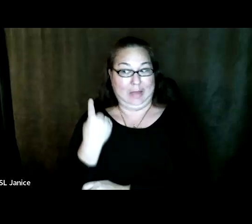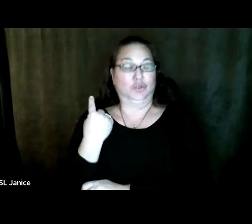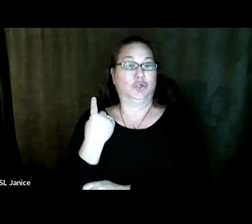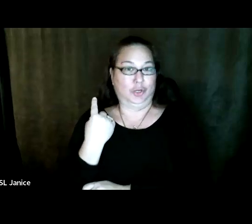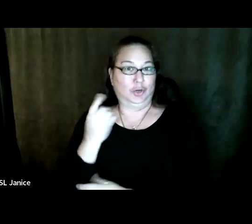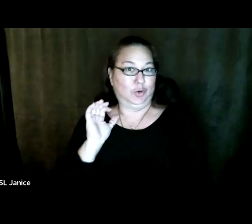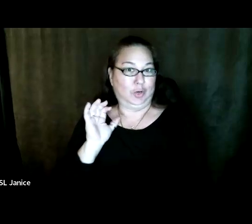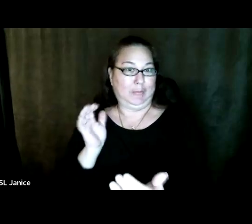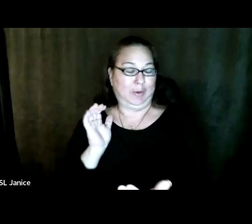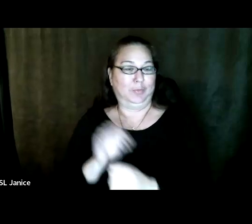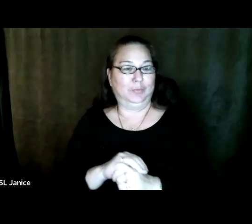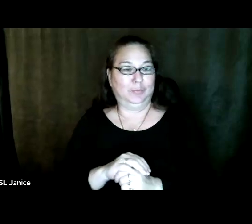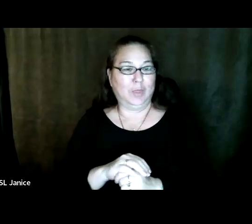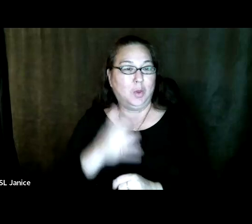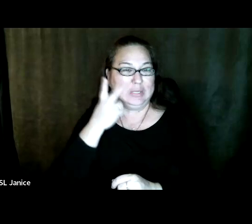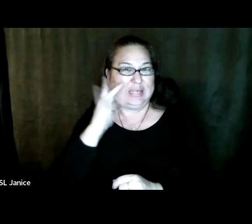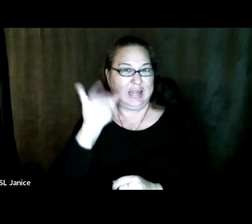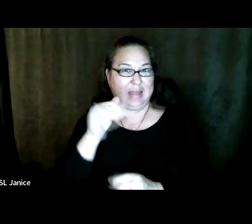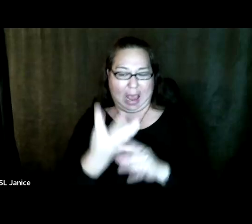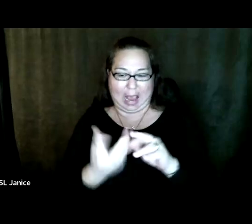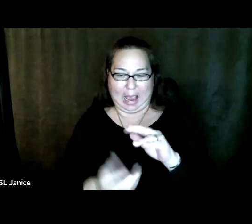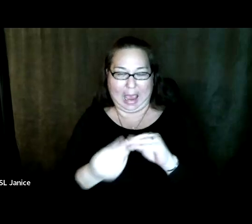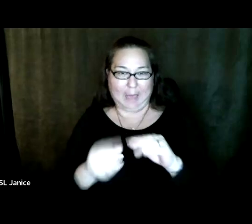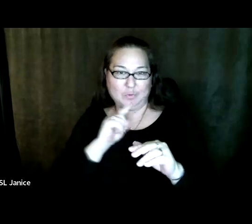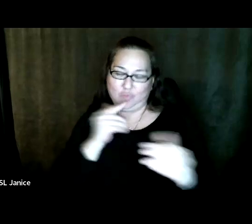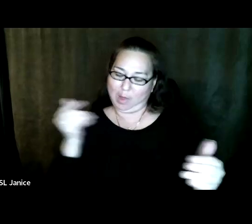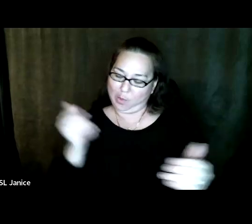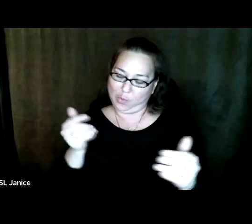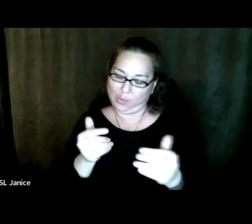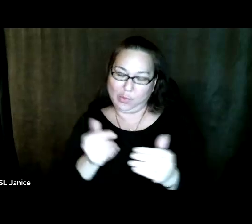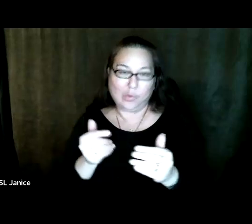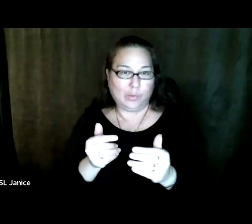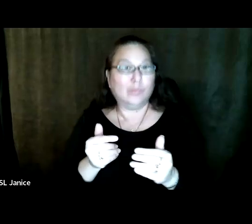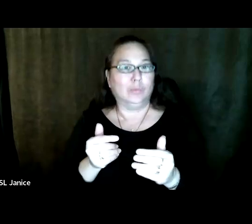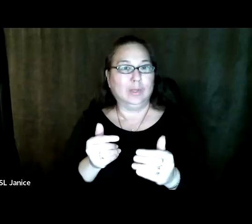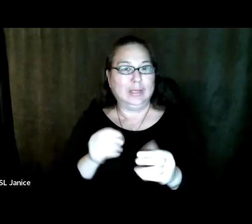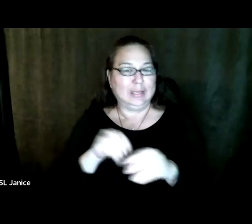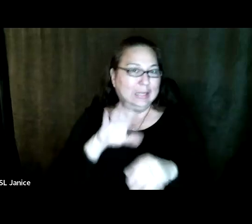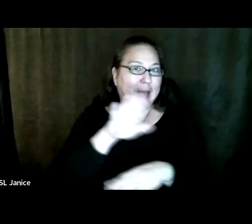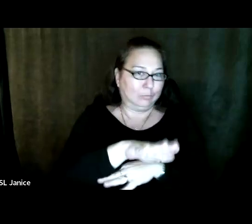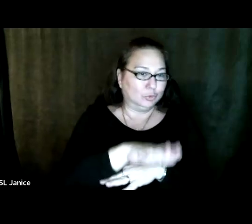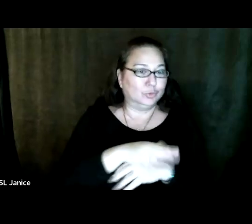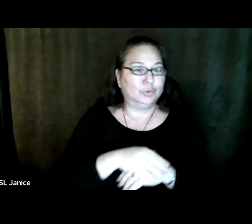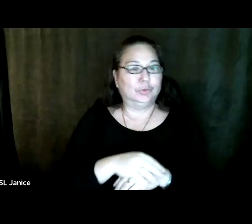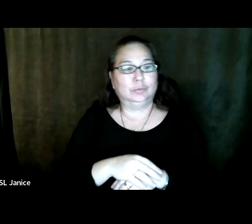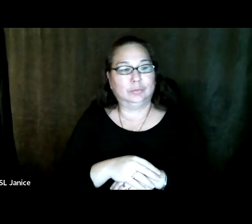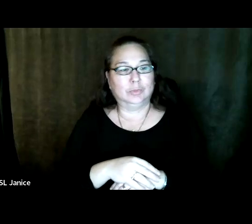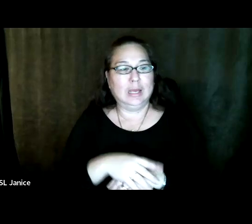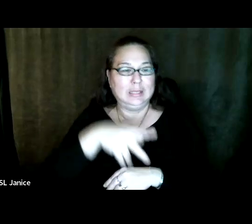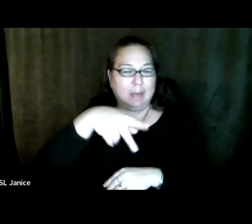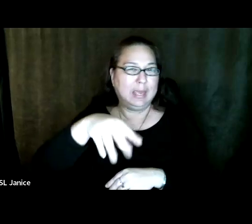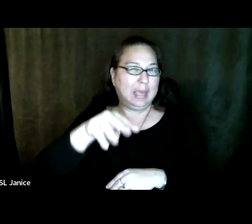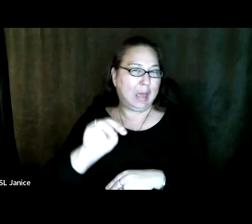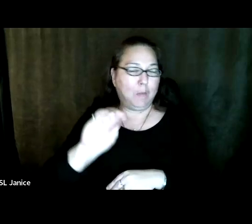gap rapidly close now in the afternoon, or what we call the PM OTP. We're going to continue to work